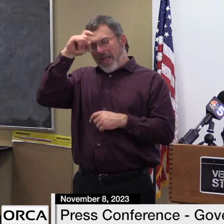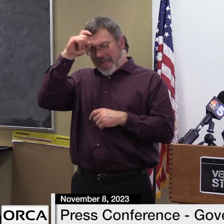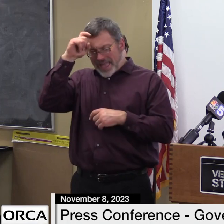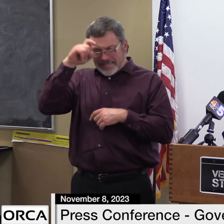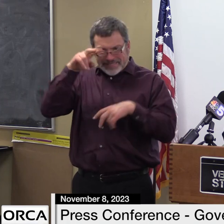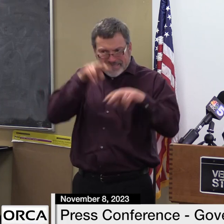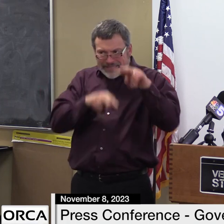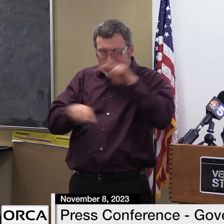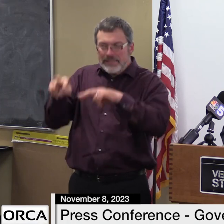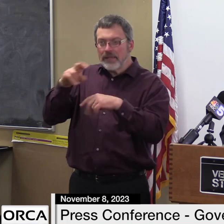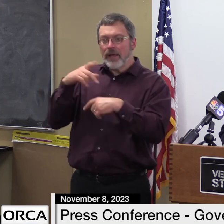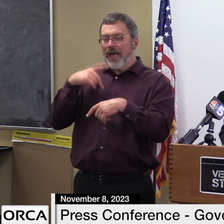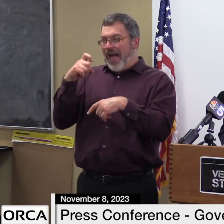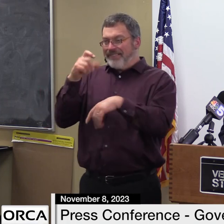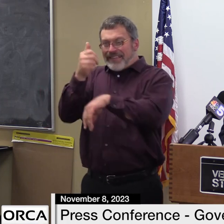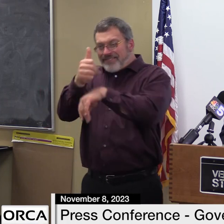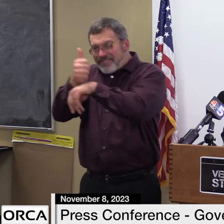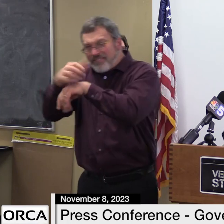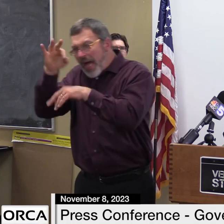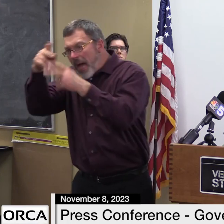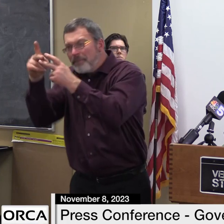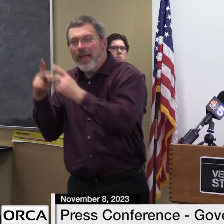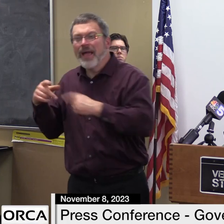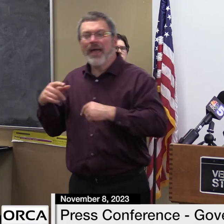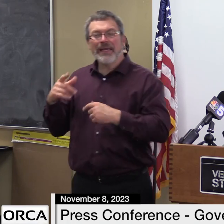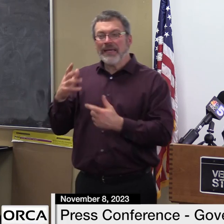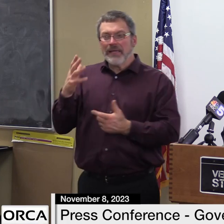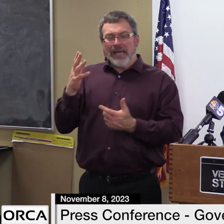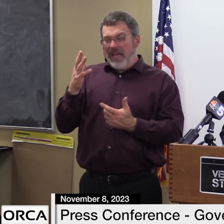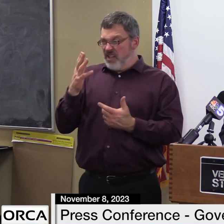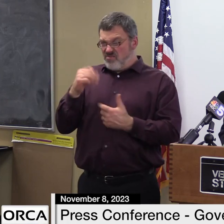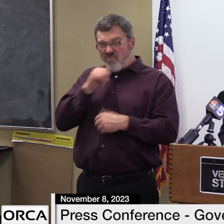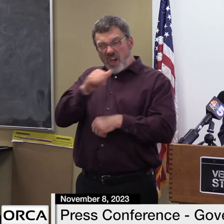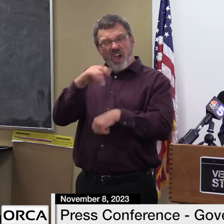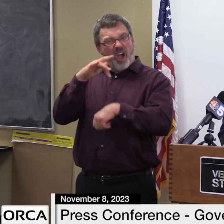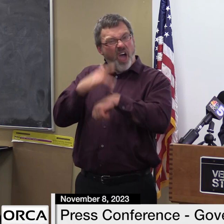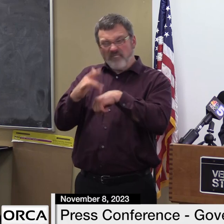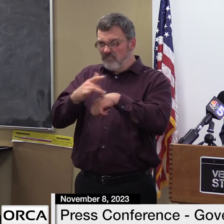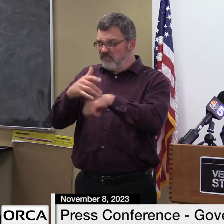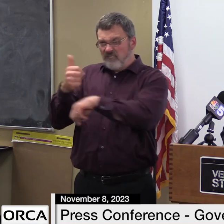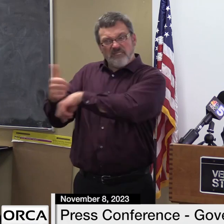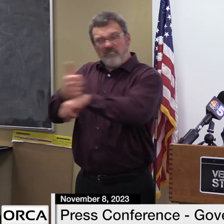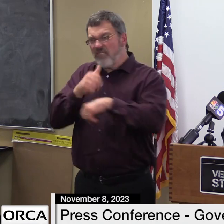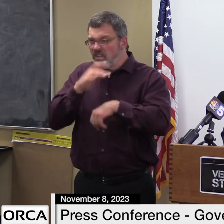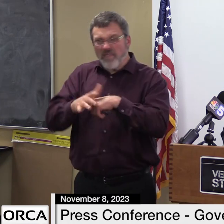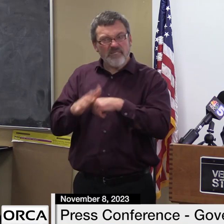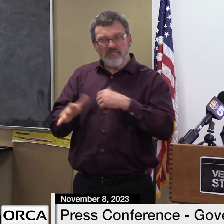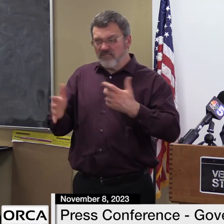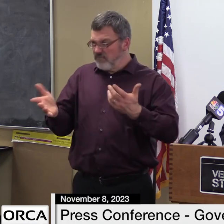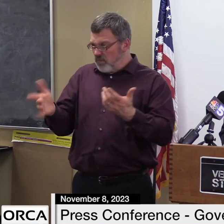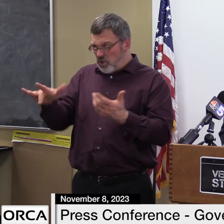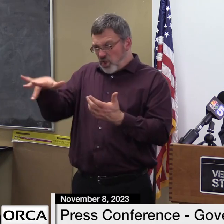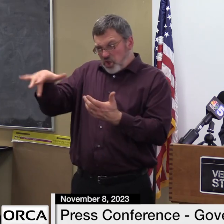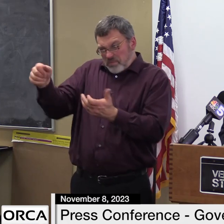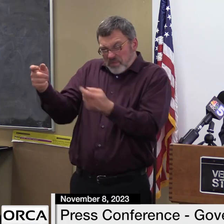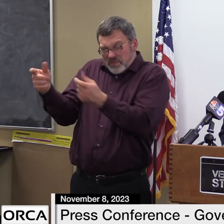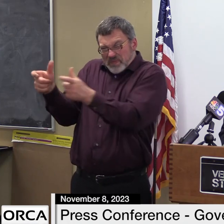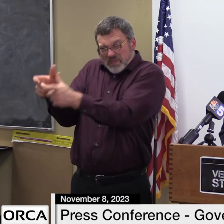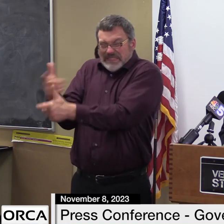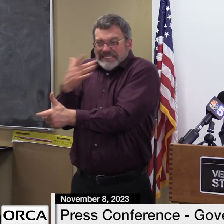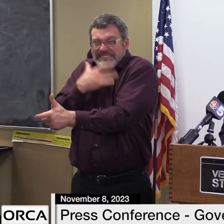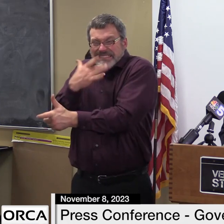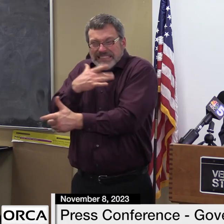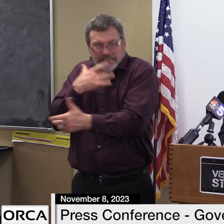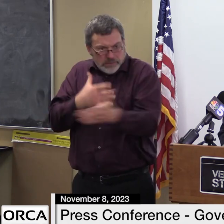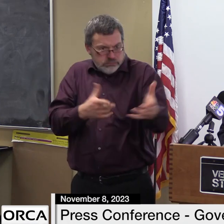an adequate supply of units to ensure shelter stays are brief, as was always intended. In the near